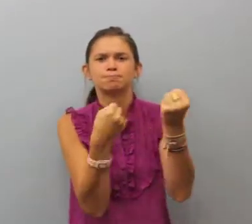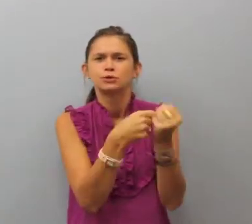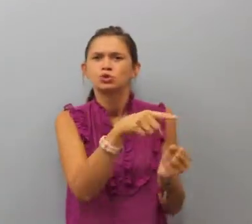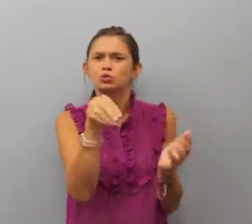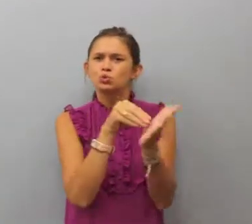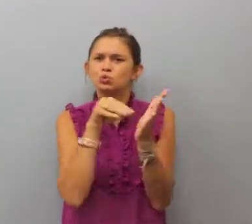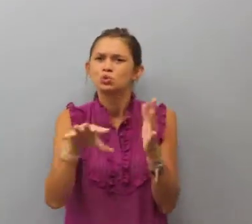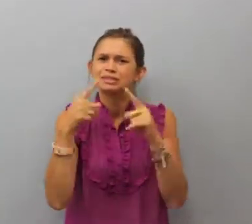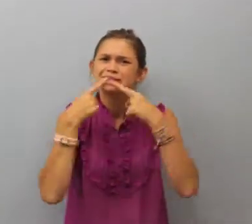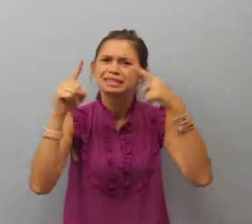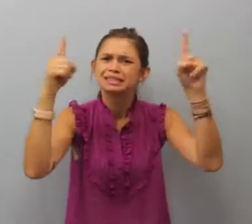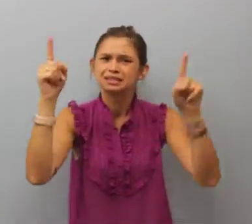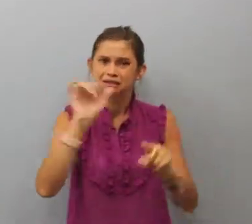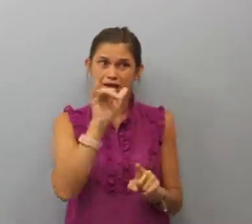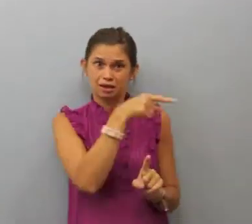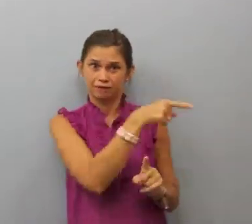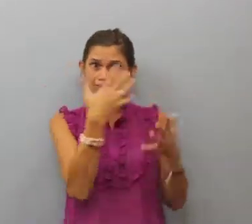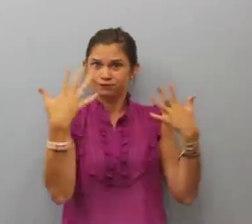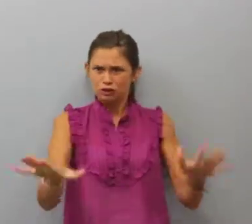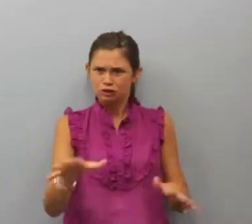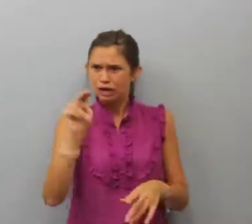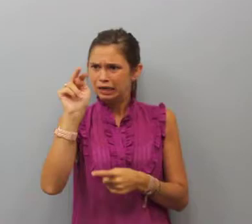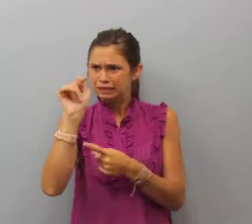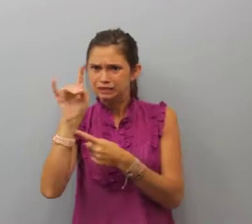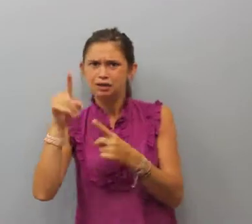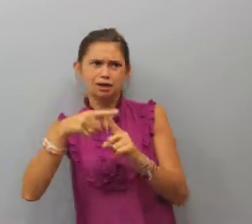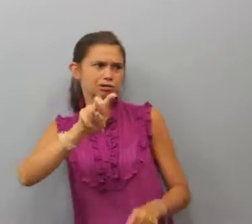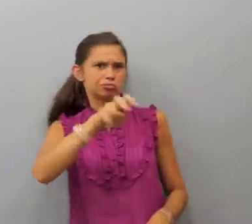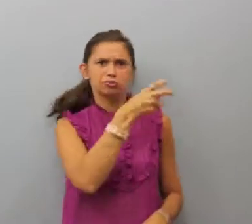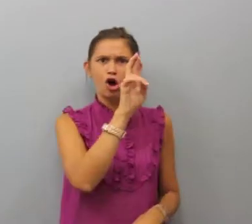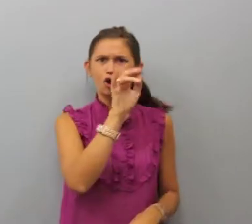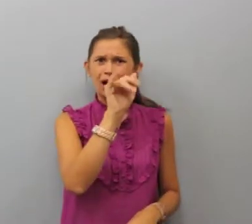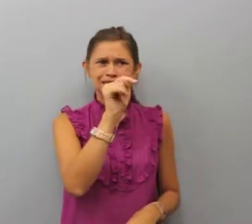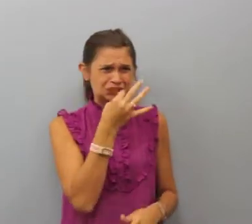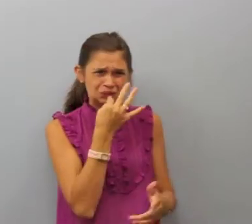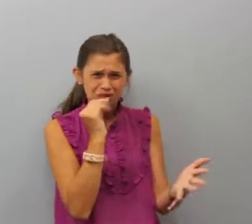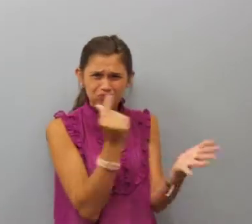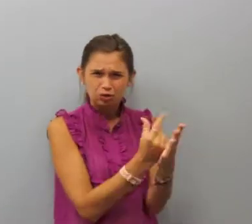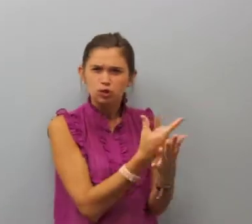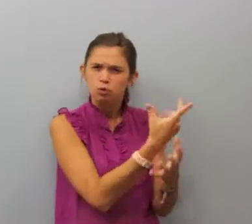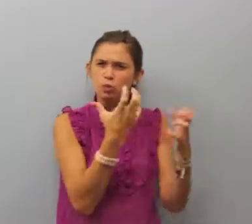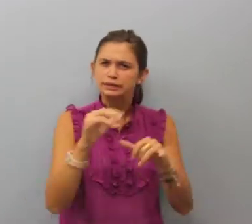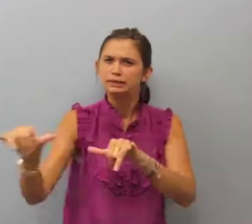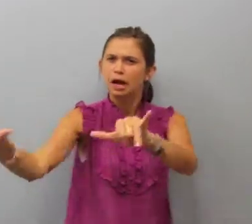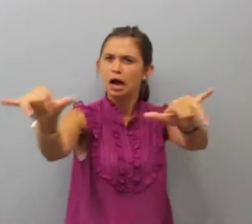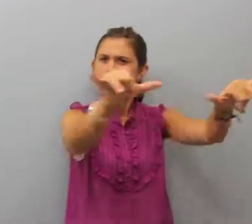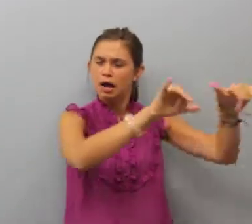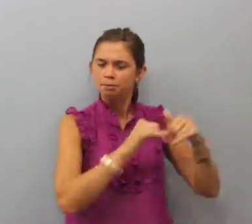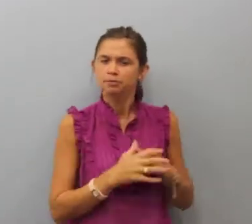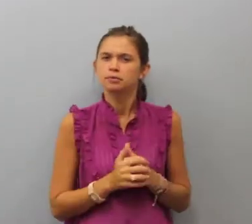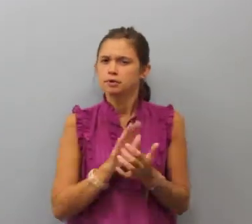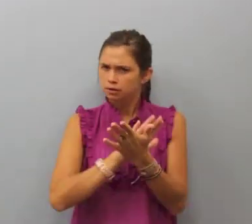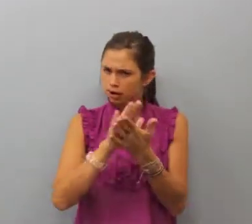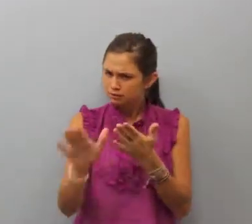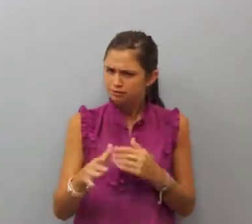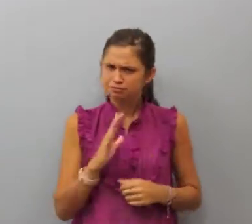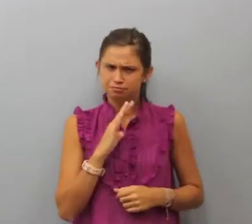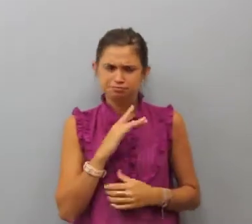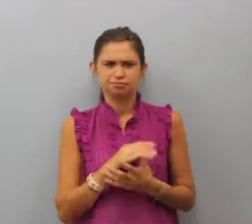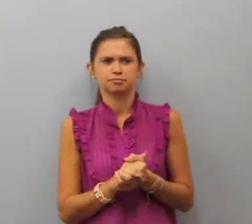NTID, and he wanted to pass along his success. He had former TAs, and he wanted to